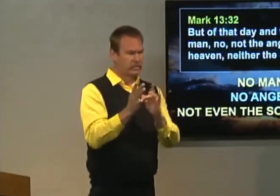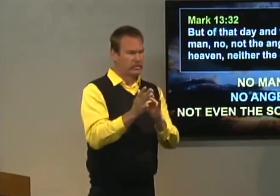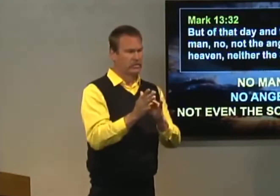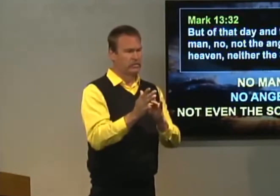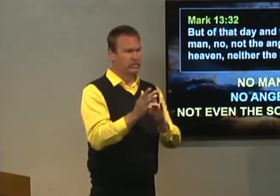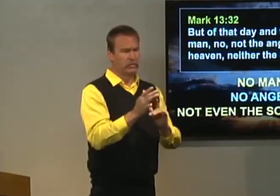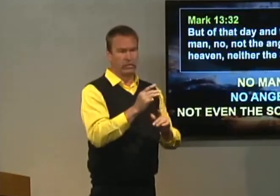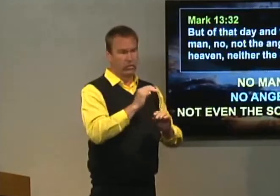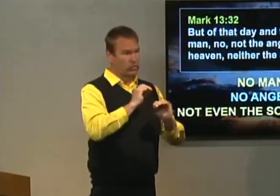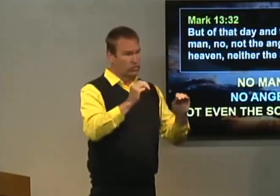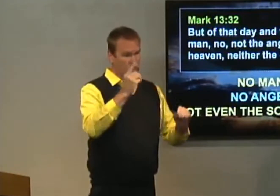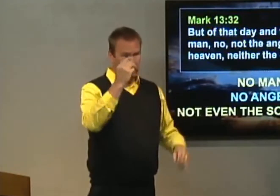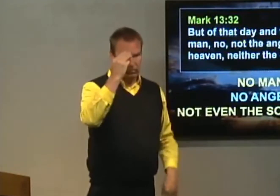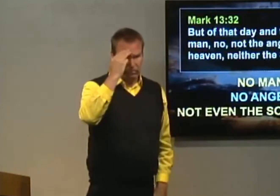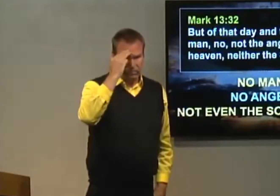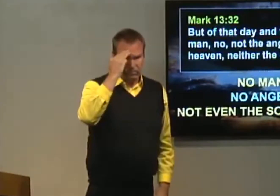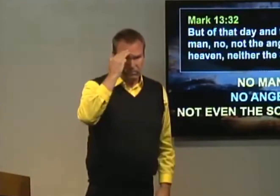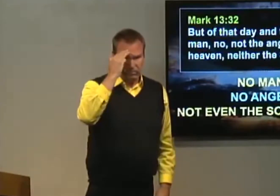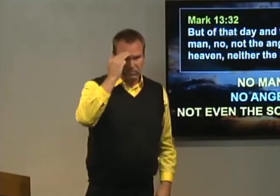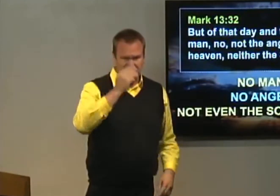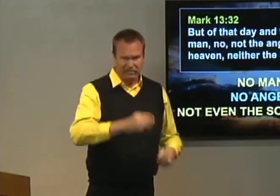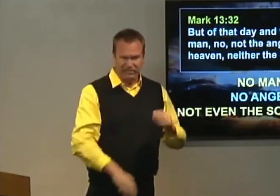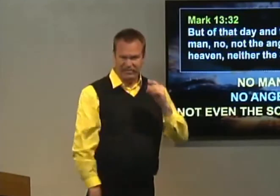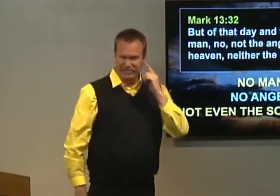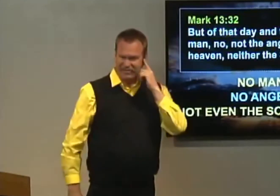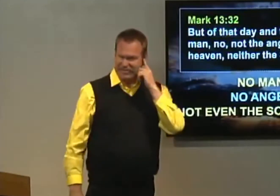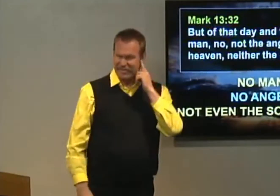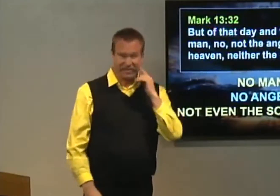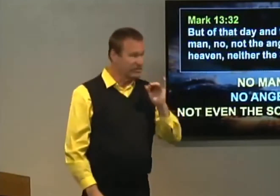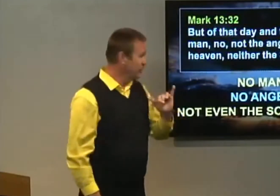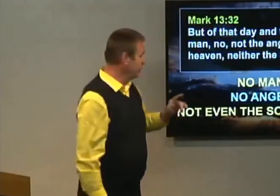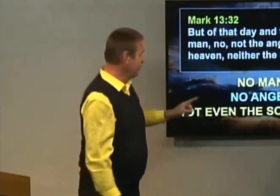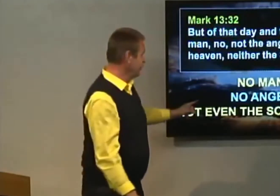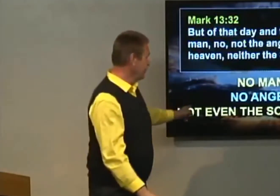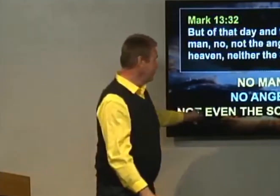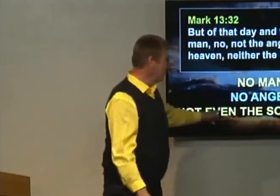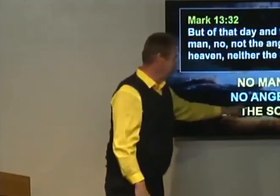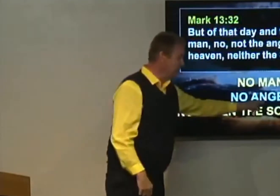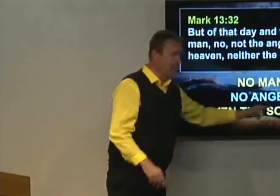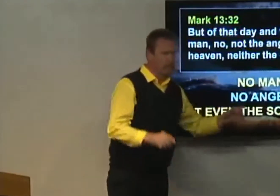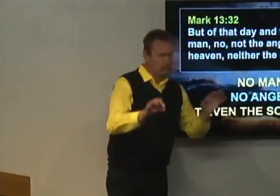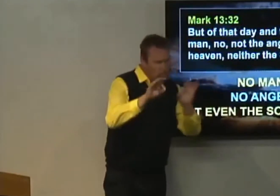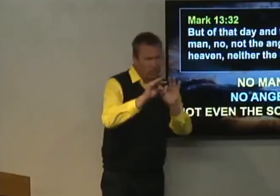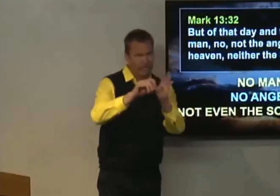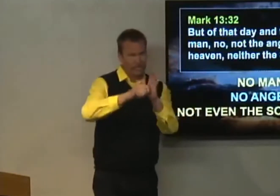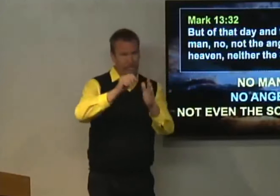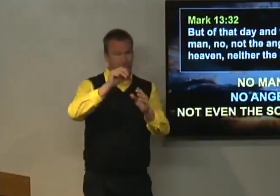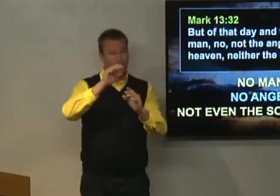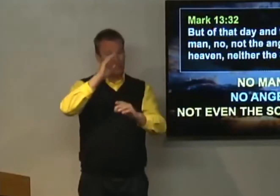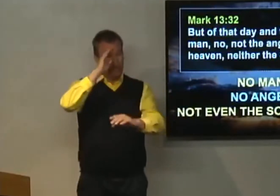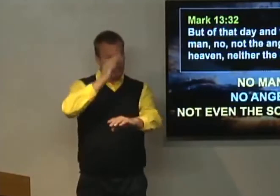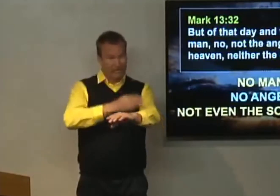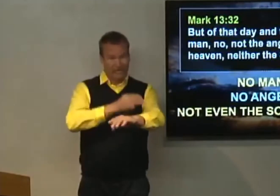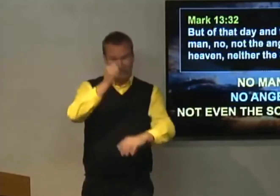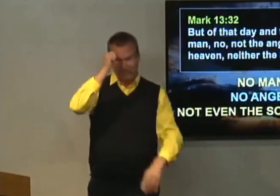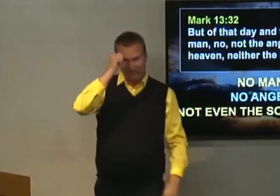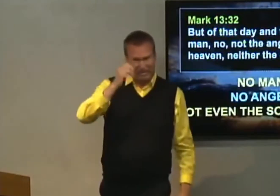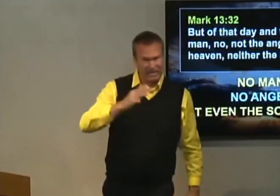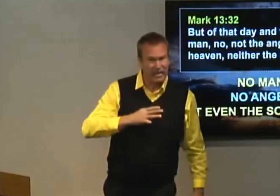Jesus Christ himself. He did not know the exact time. And so maybe we scratch our heads and we're like, what? But this is critical to our teaching.